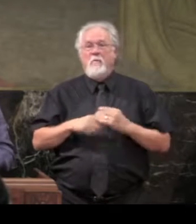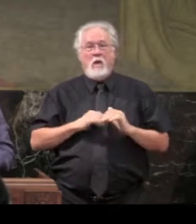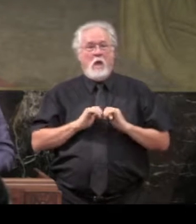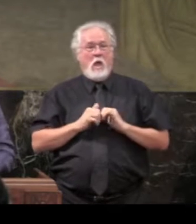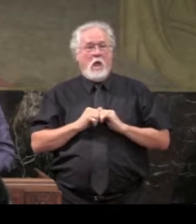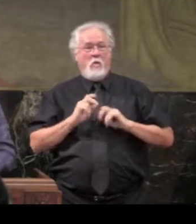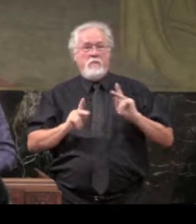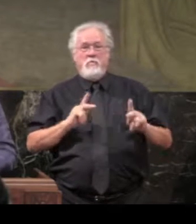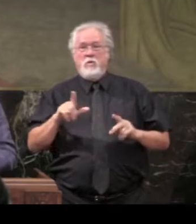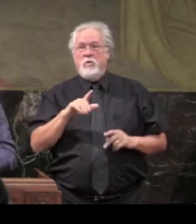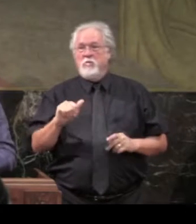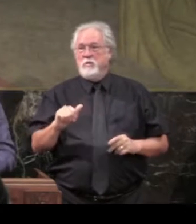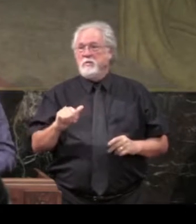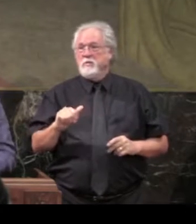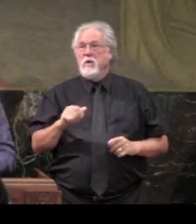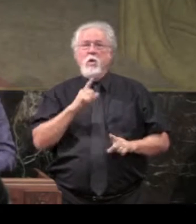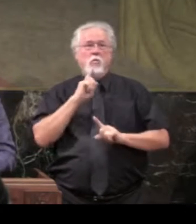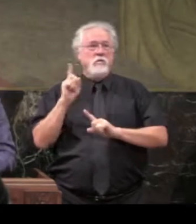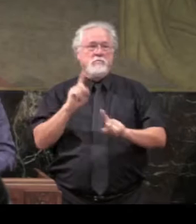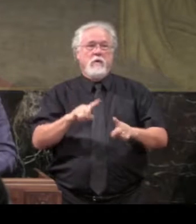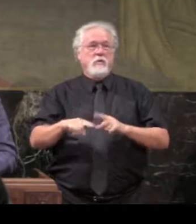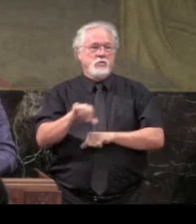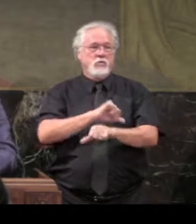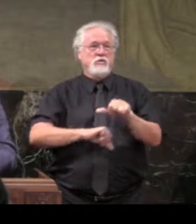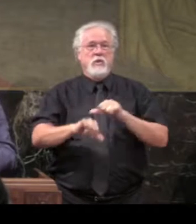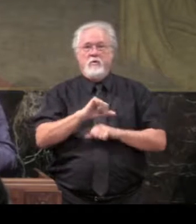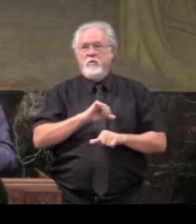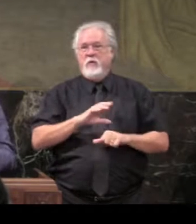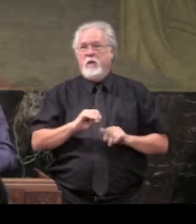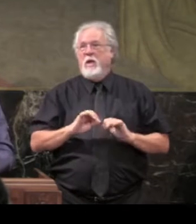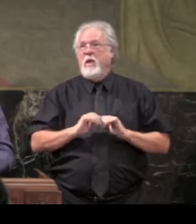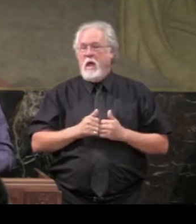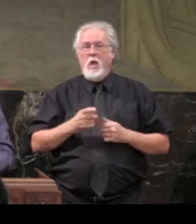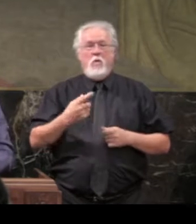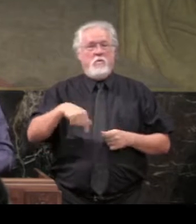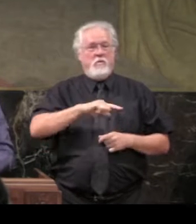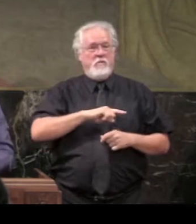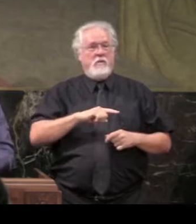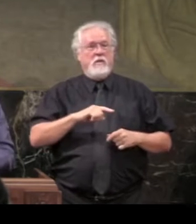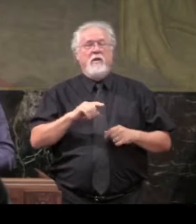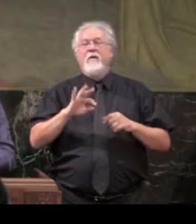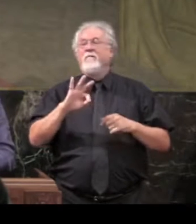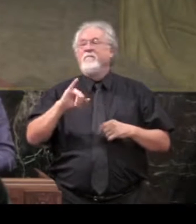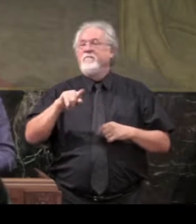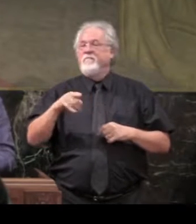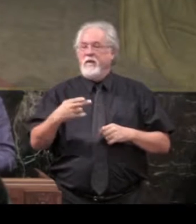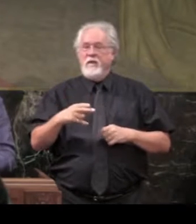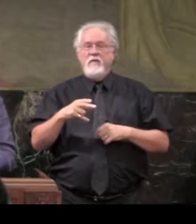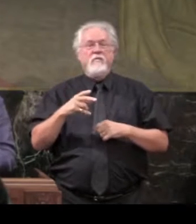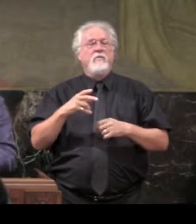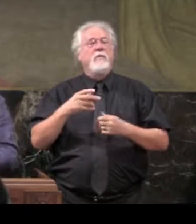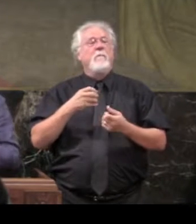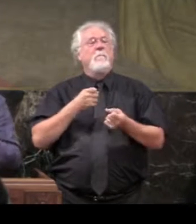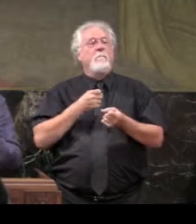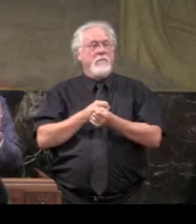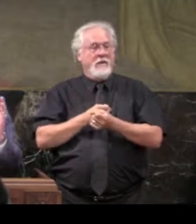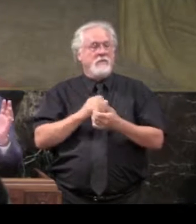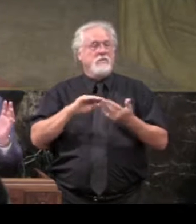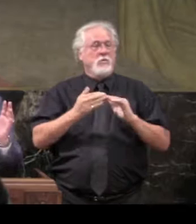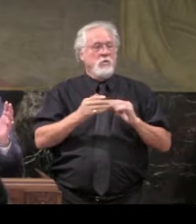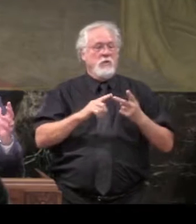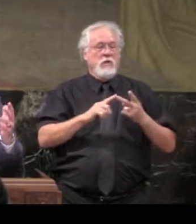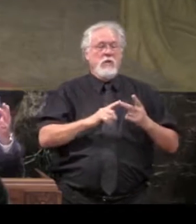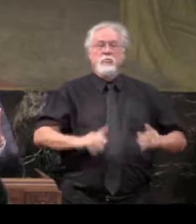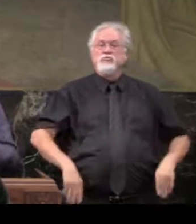way the people of Louisiana have responded to one another, and the way the faith-based community, charitable organizations, the